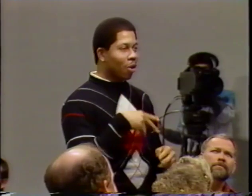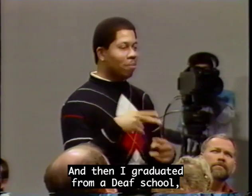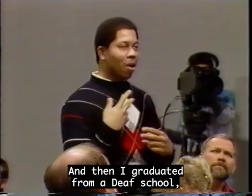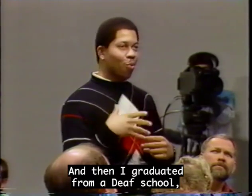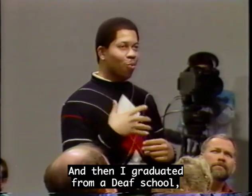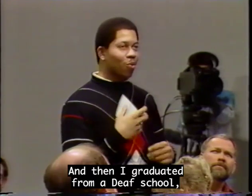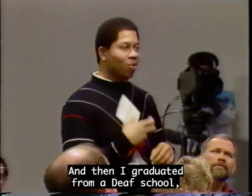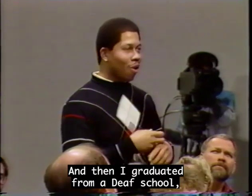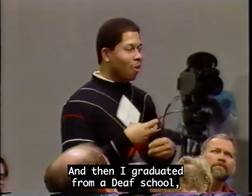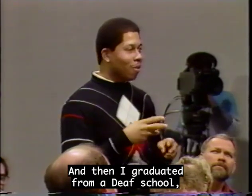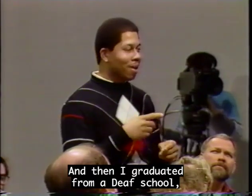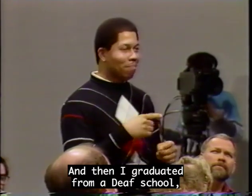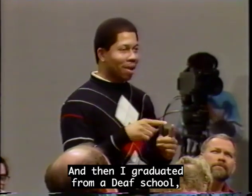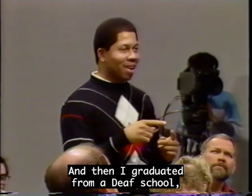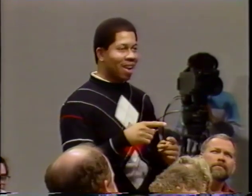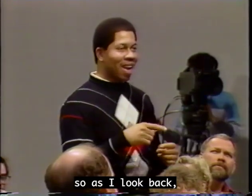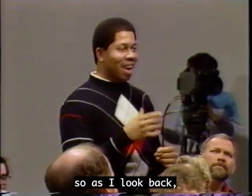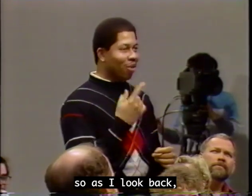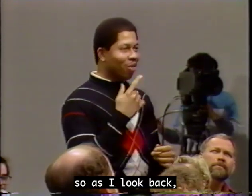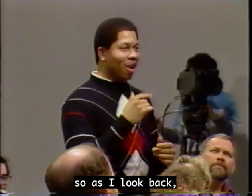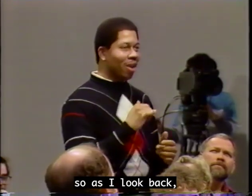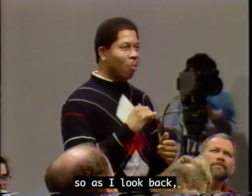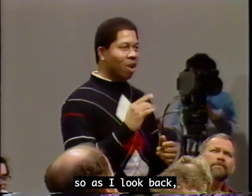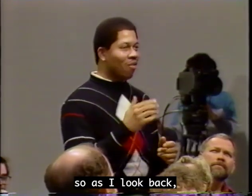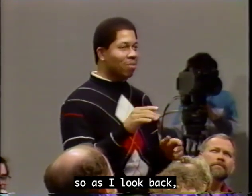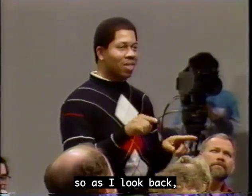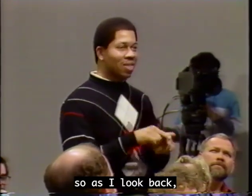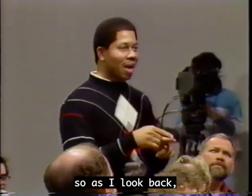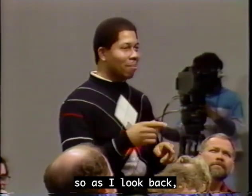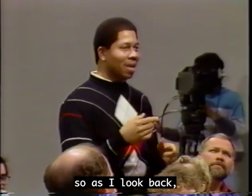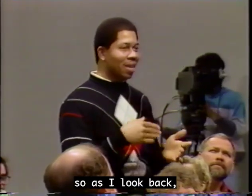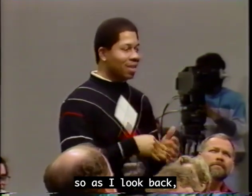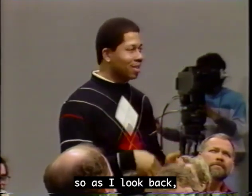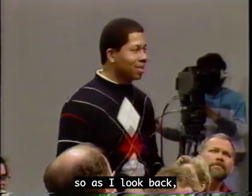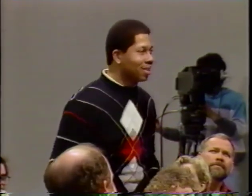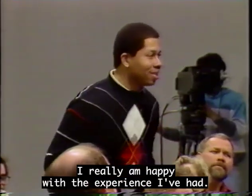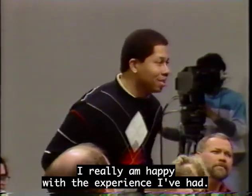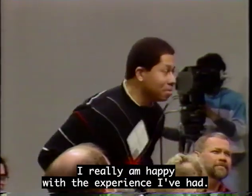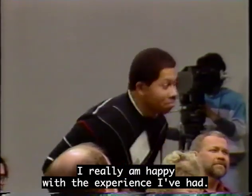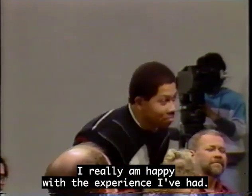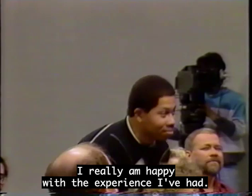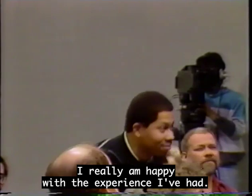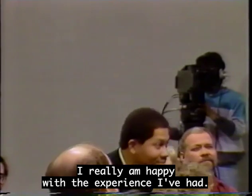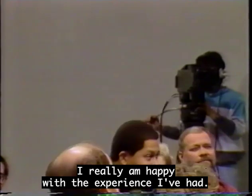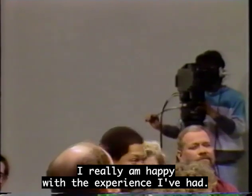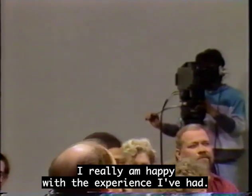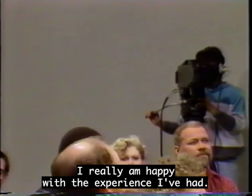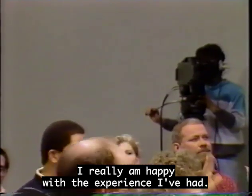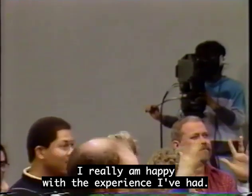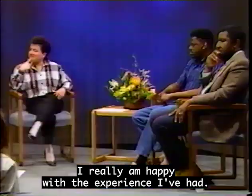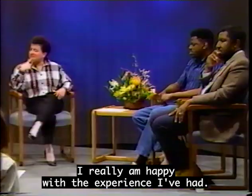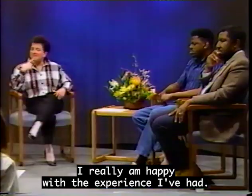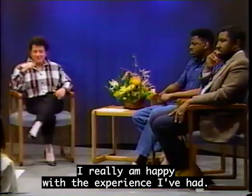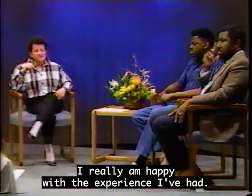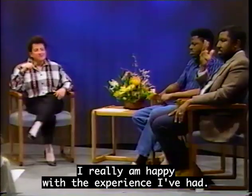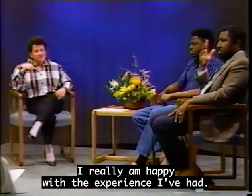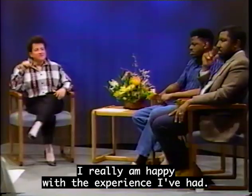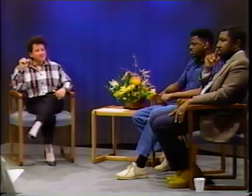And then I graduated from a deaf school, so as I look back, I really am happy with the experience I've had.